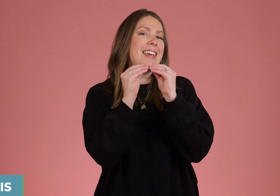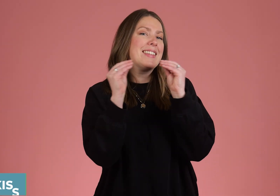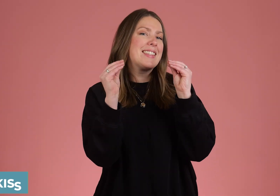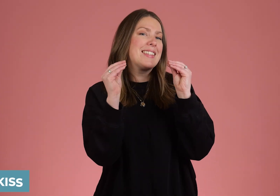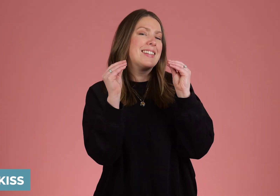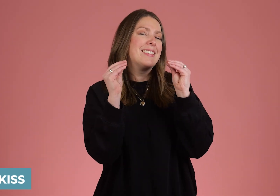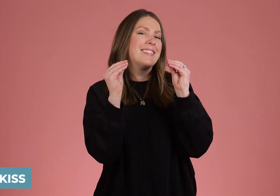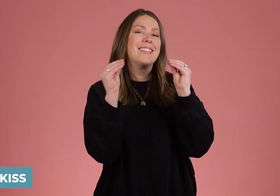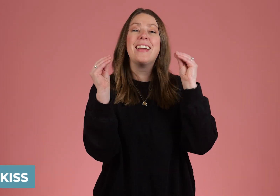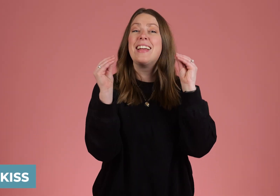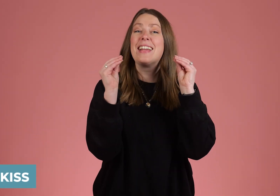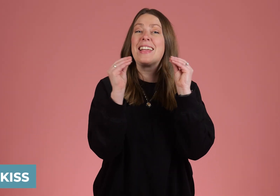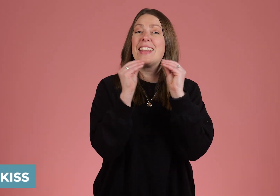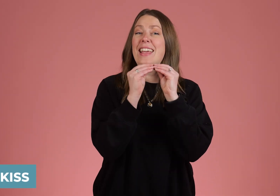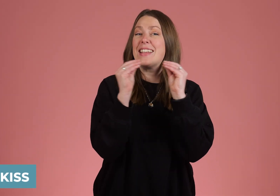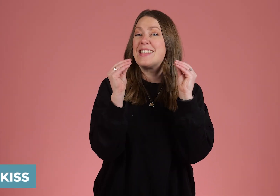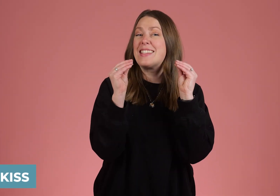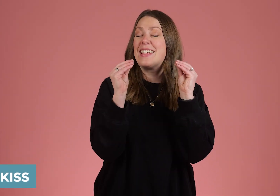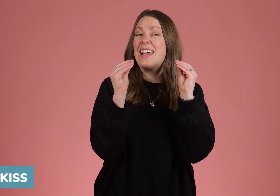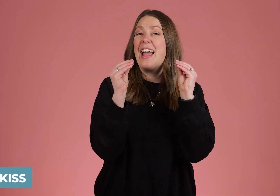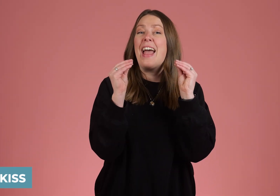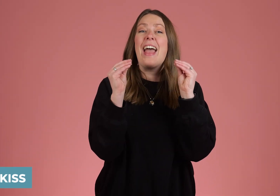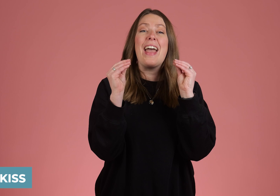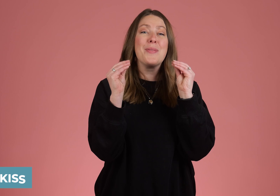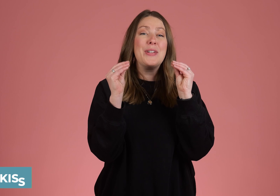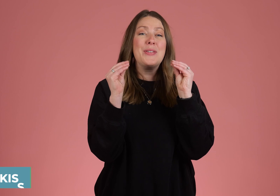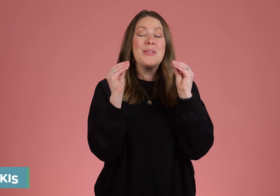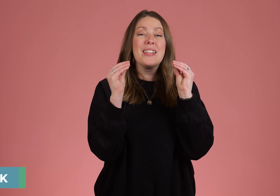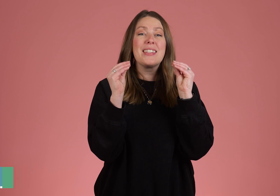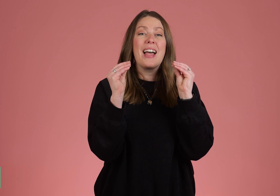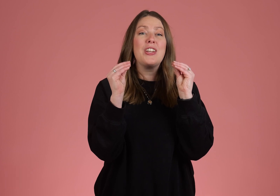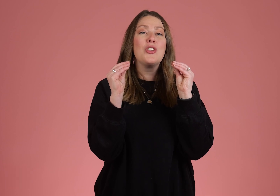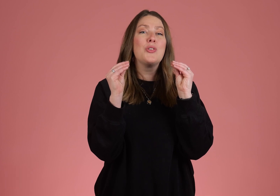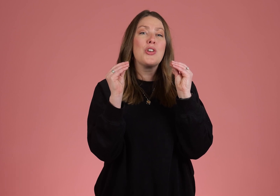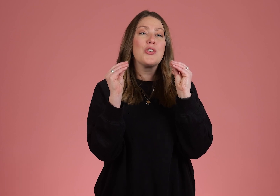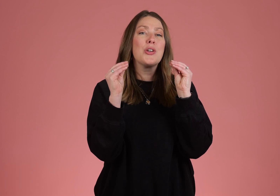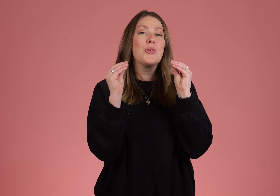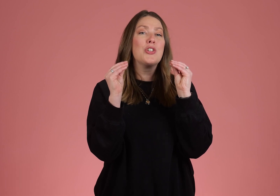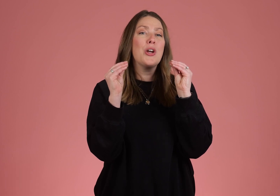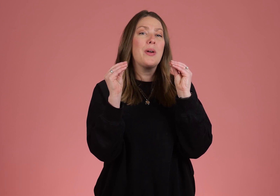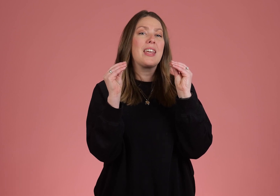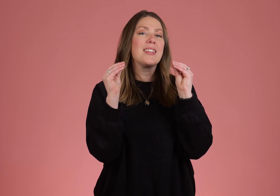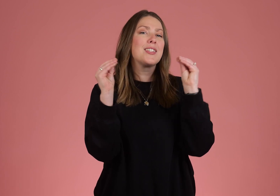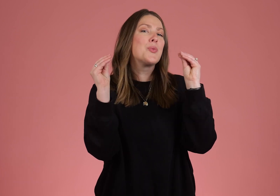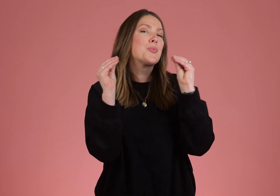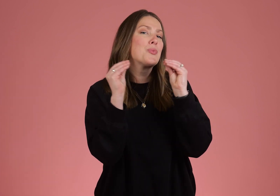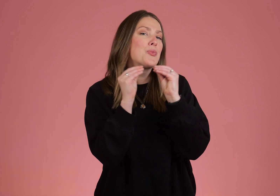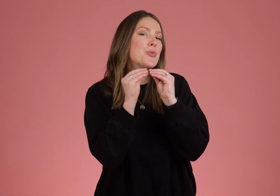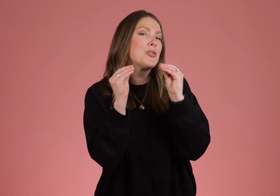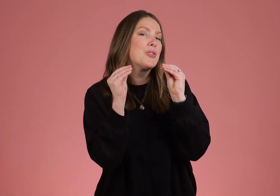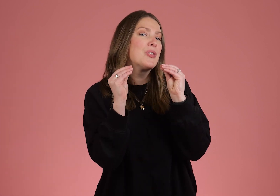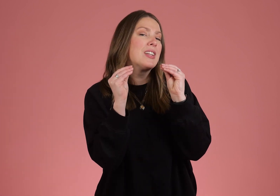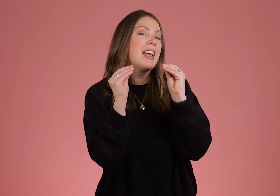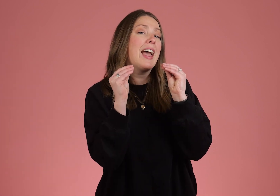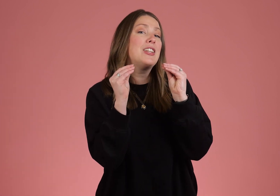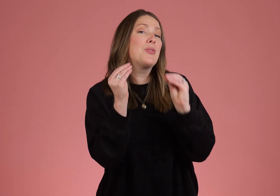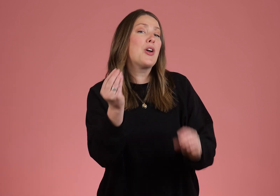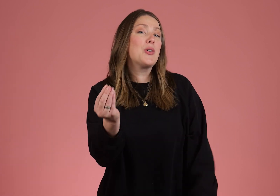Kiss. Kiss. And when you do this sign, you should also show a kiss. And you can